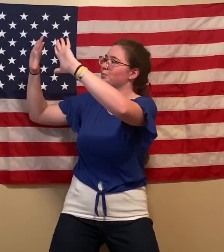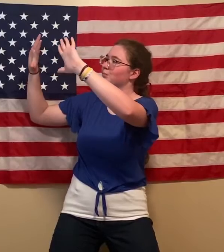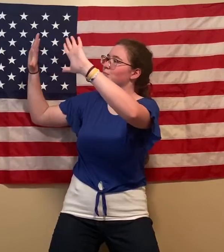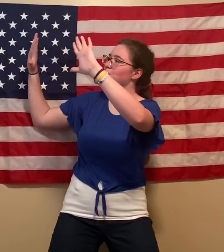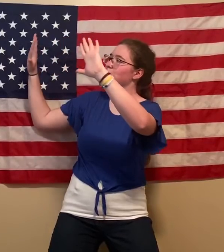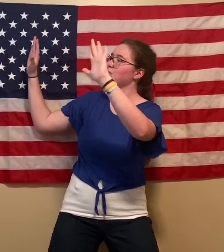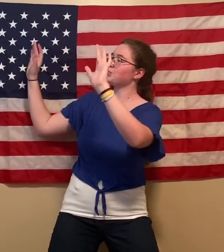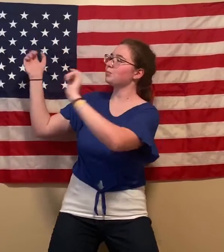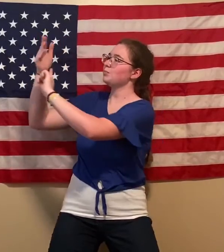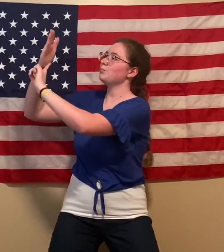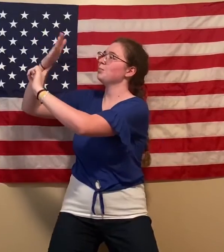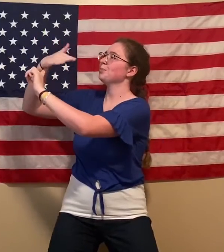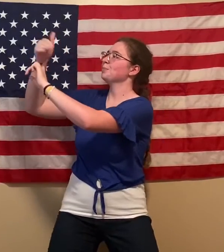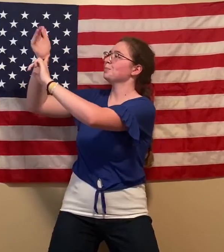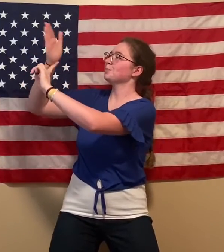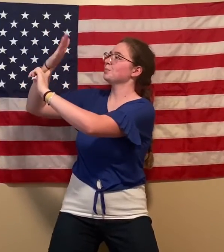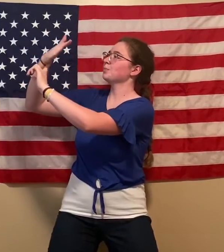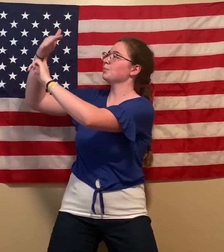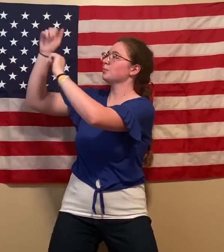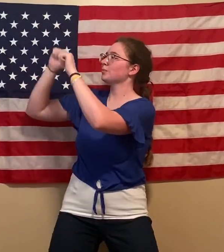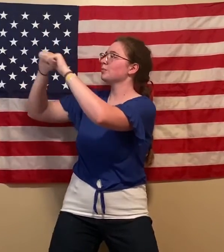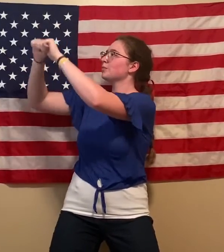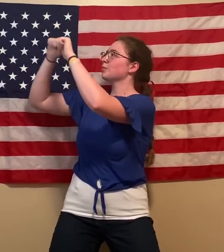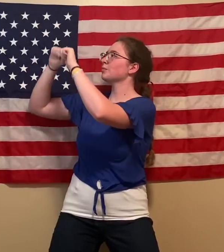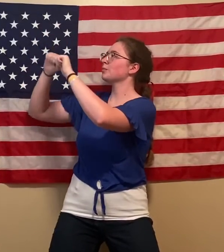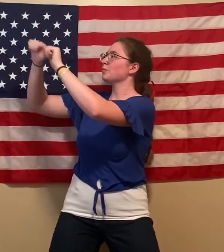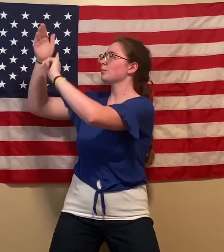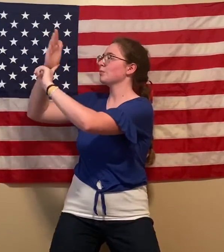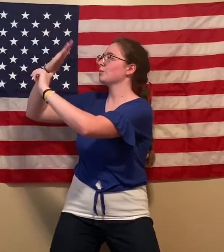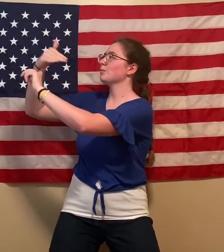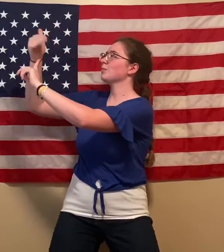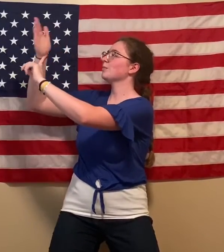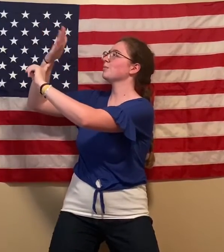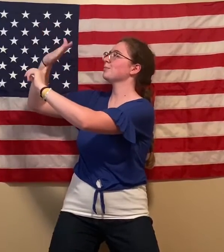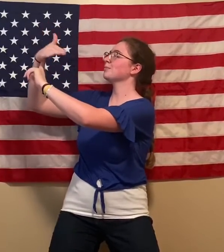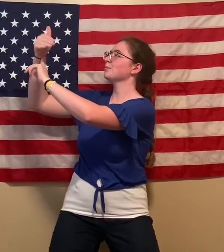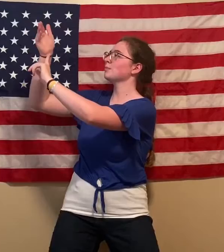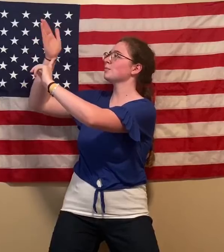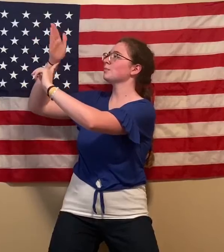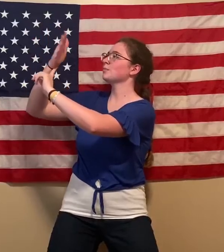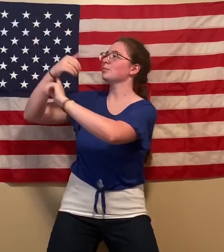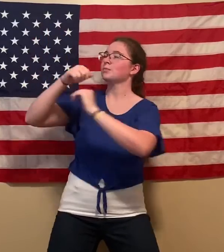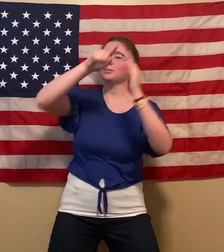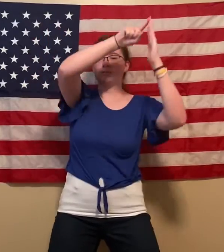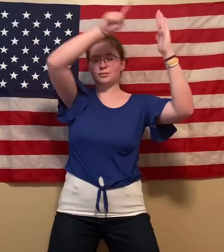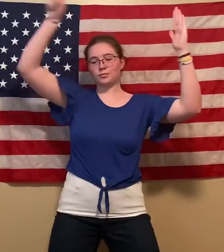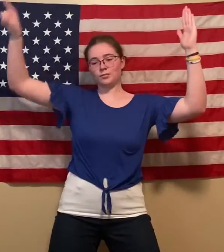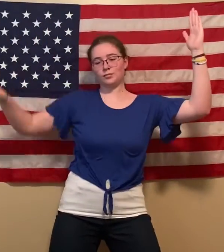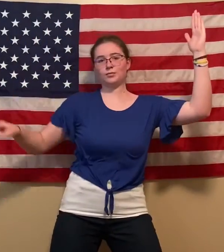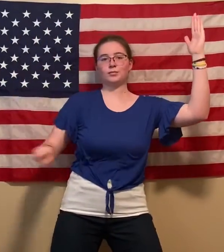night that our flag was still there Oh, say